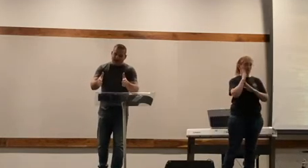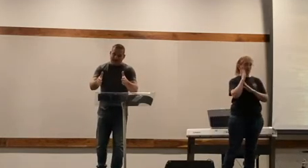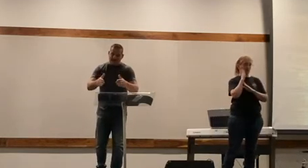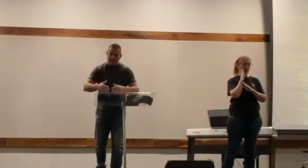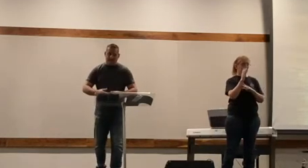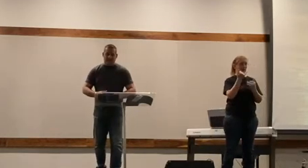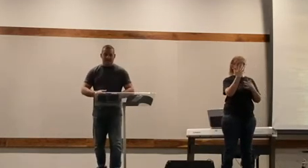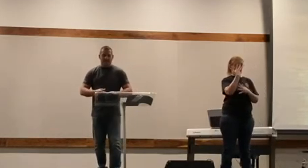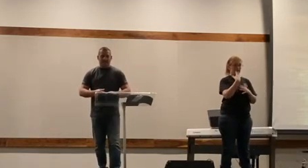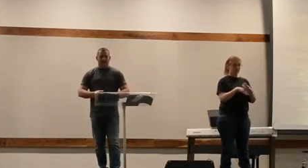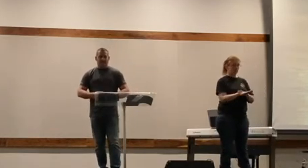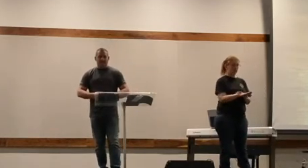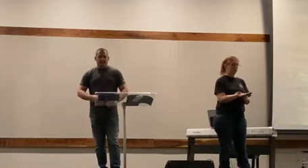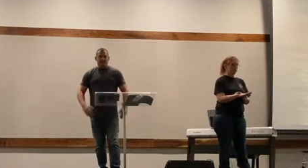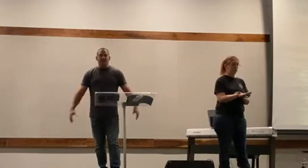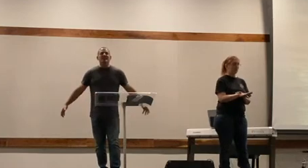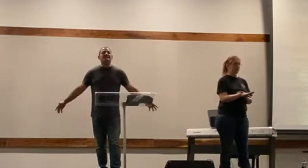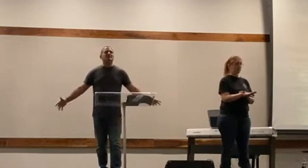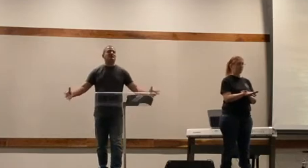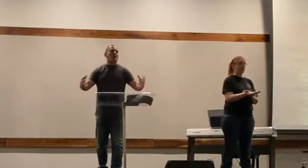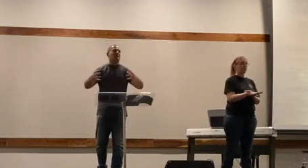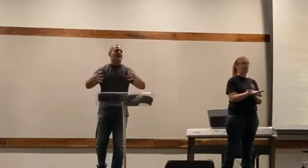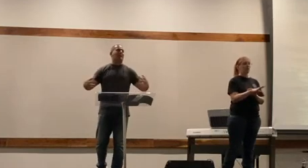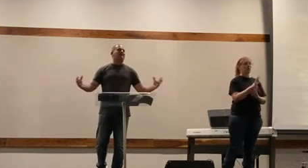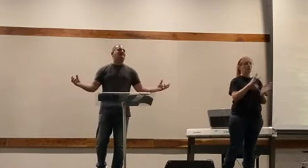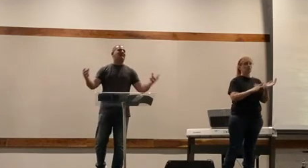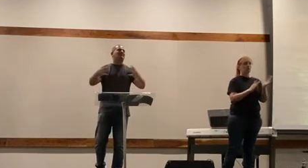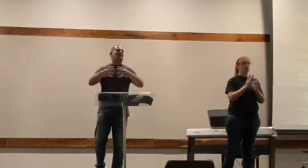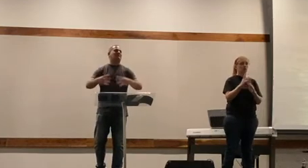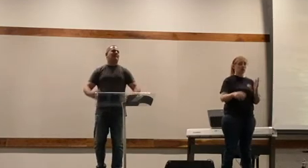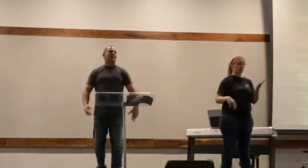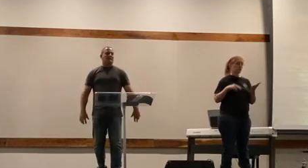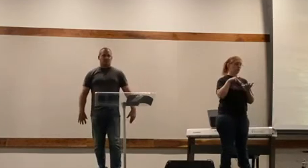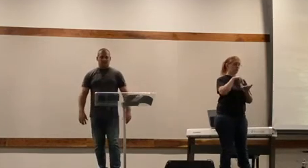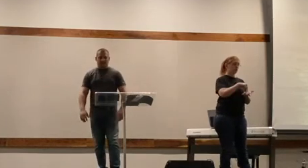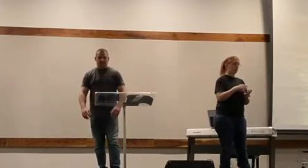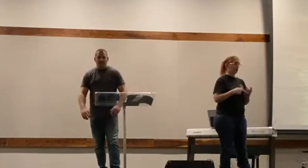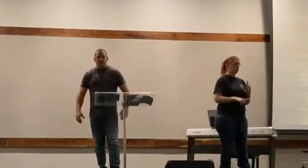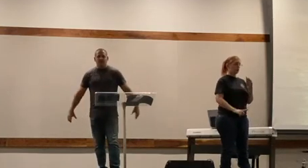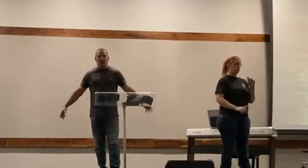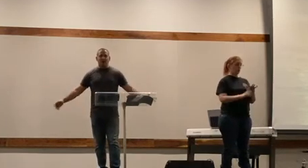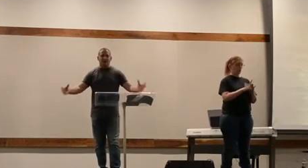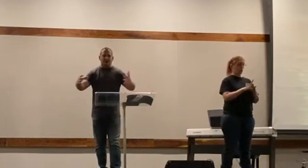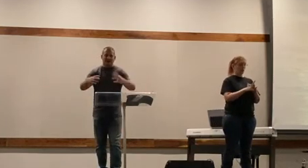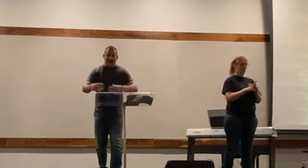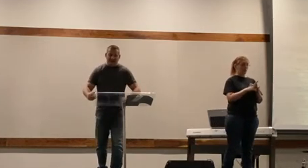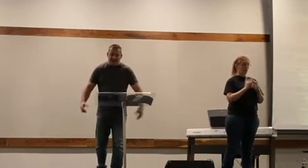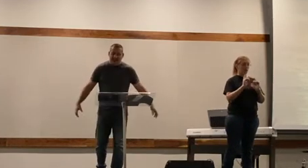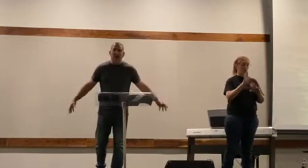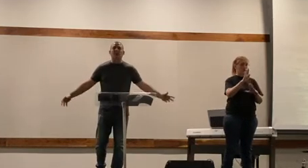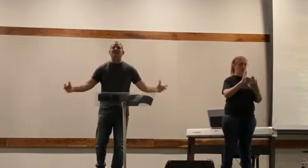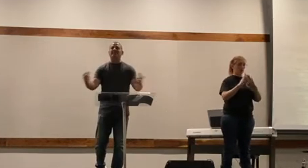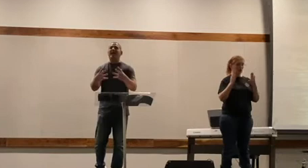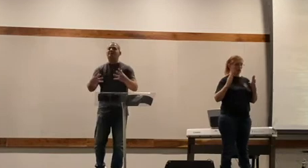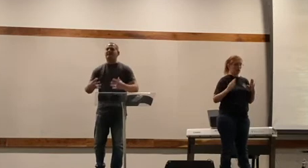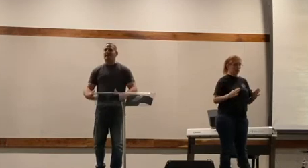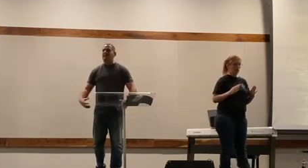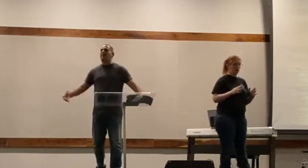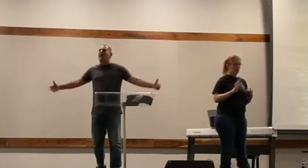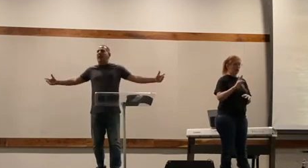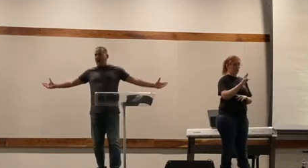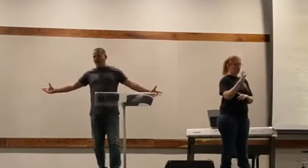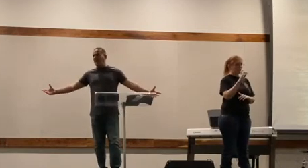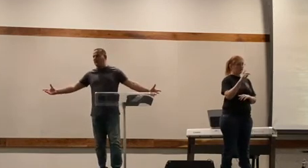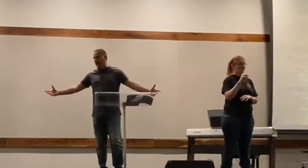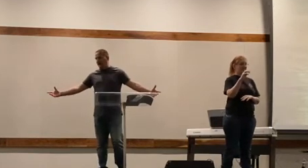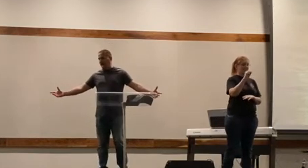he has to sleep in it. Jesus shows up on the scene, shows up on the street, goes to his house, and redeems him in